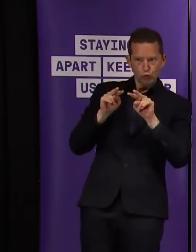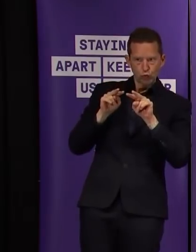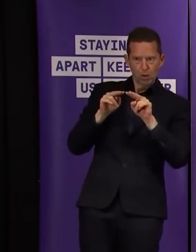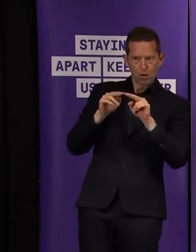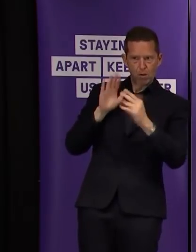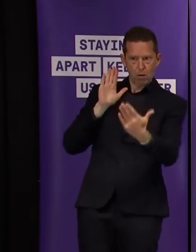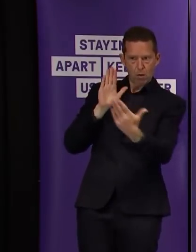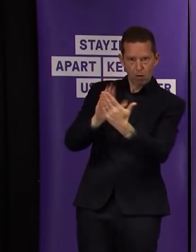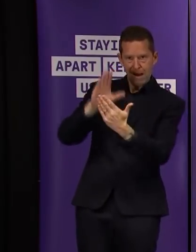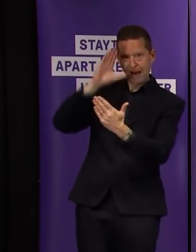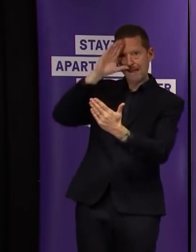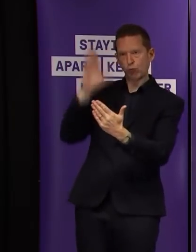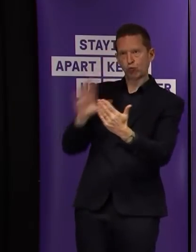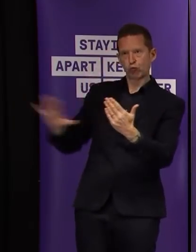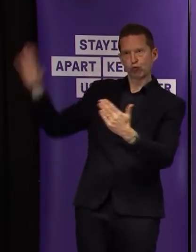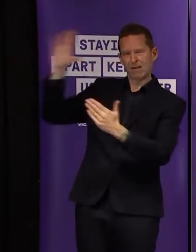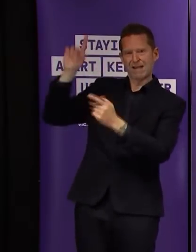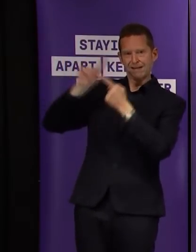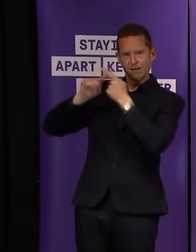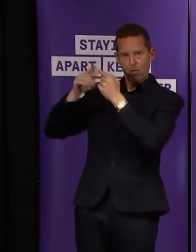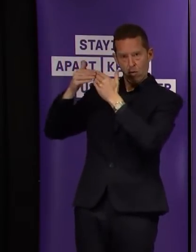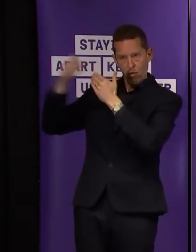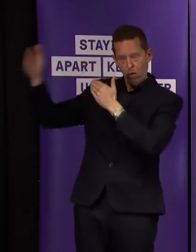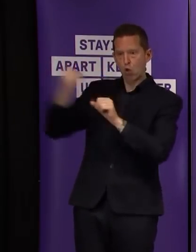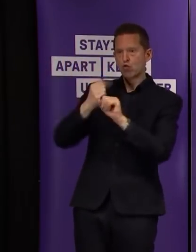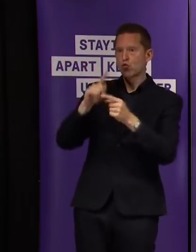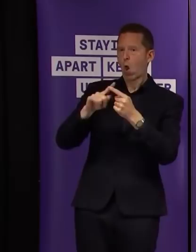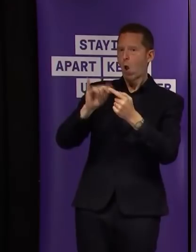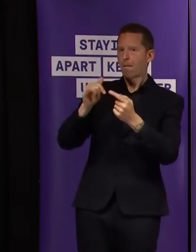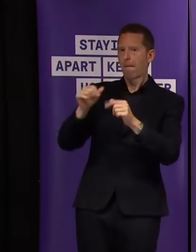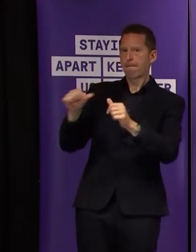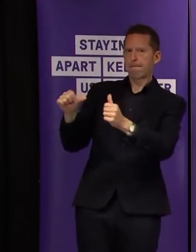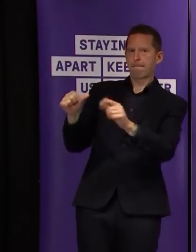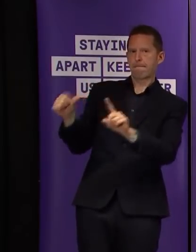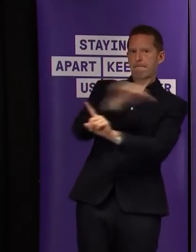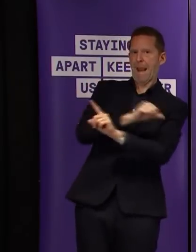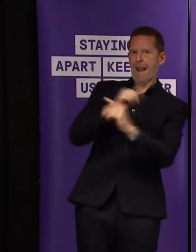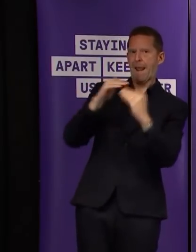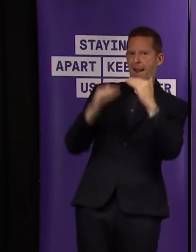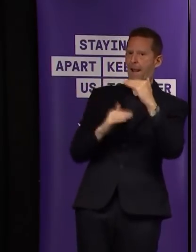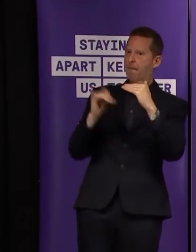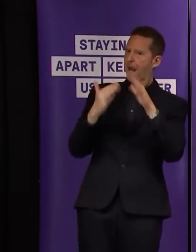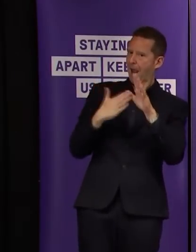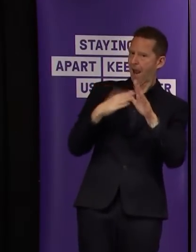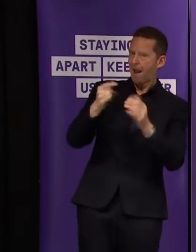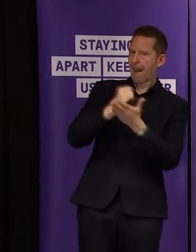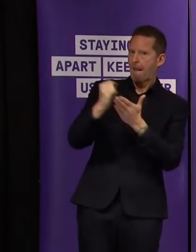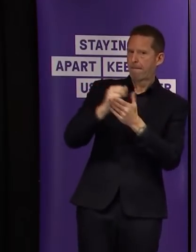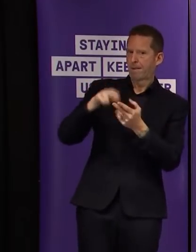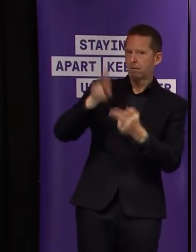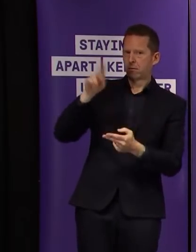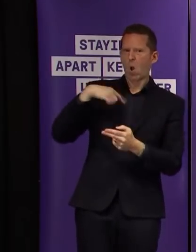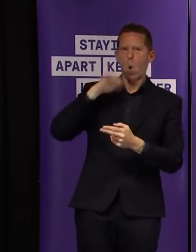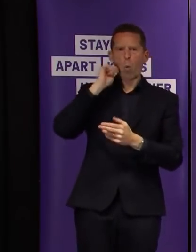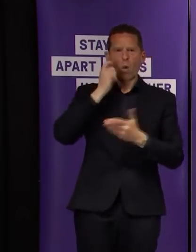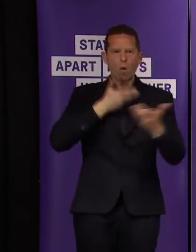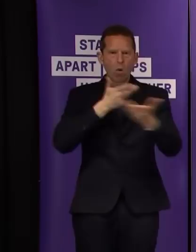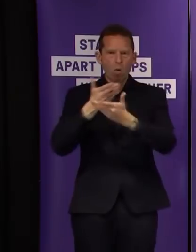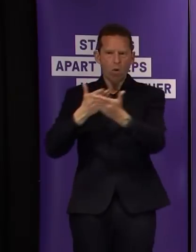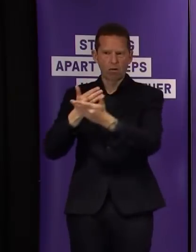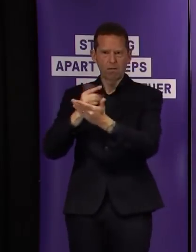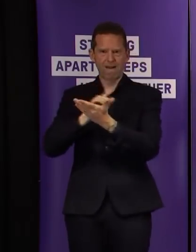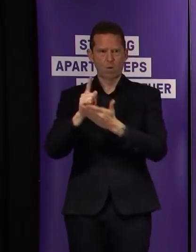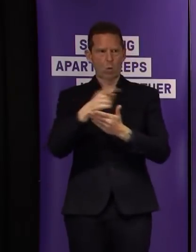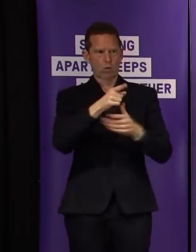close monitoring. But they are the settings, and I'm happy to take any detailed questions on regional Victoria when we get to that. So I think